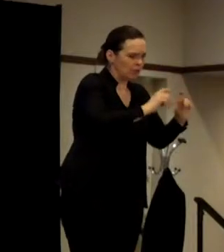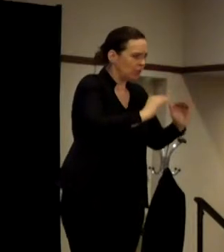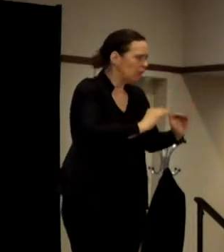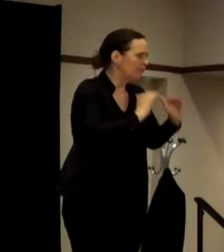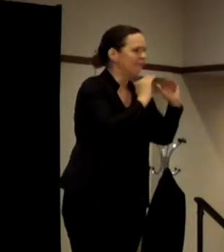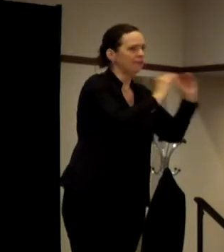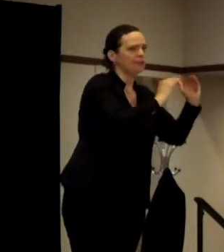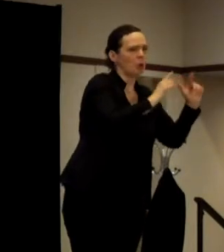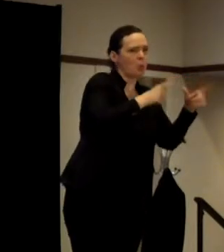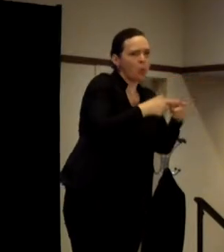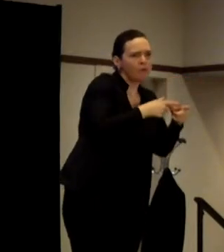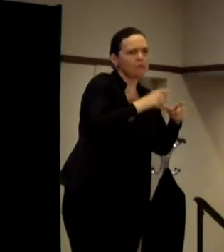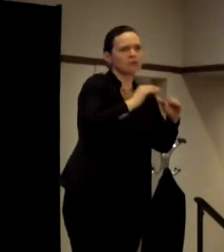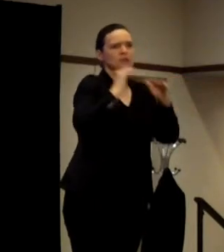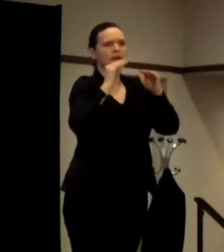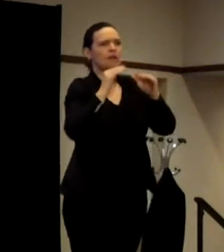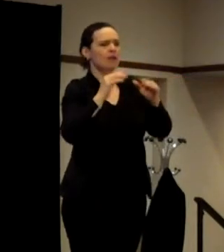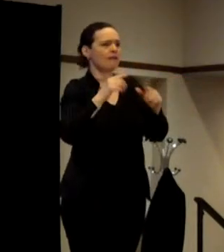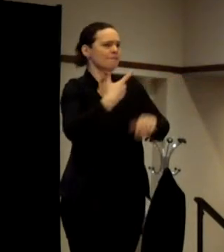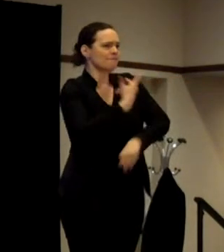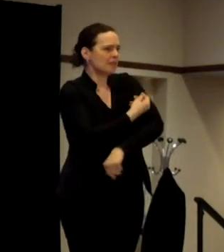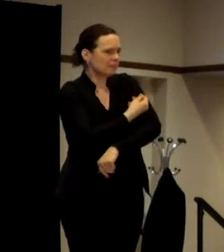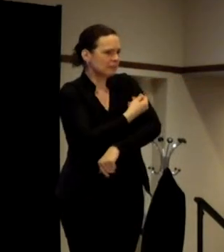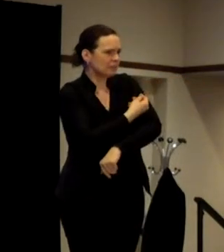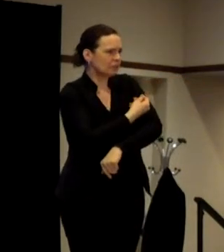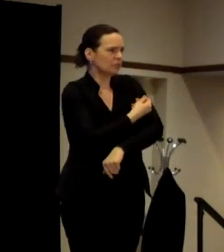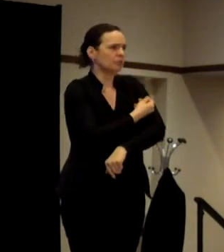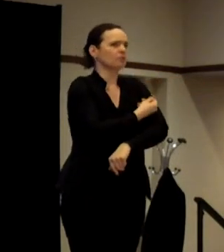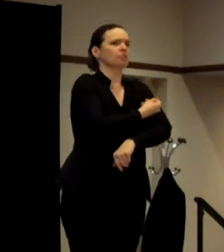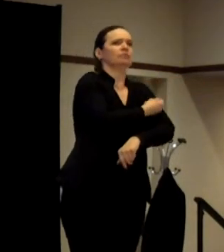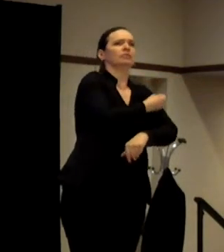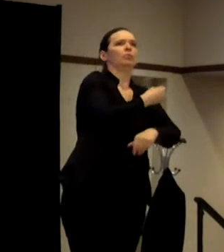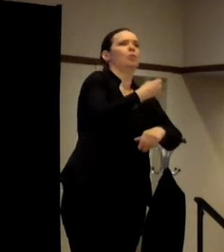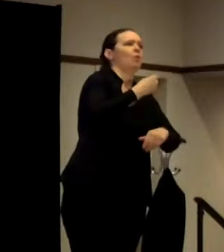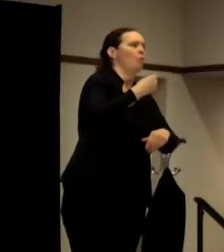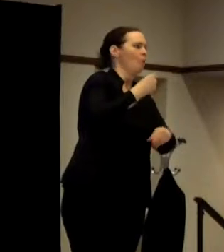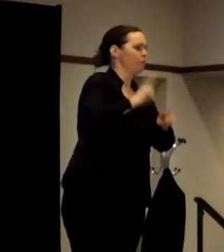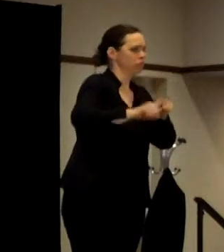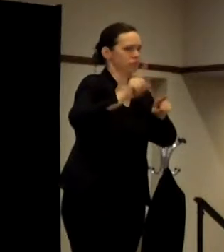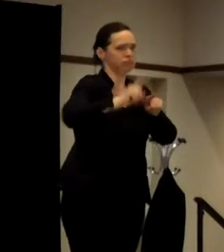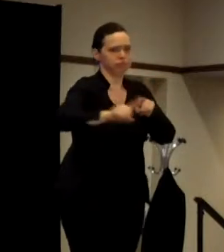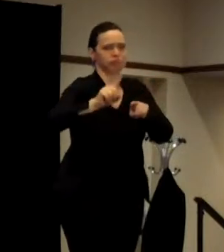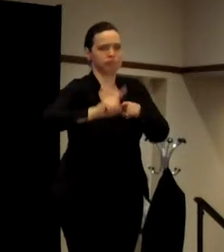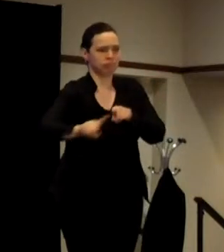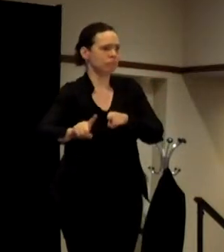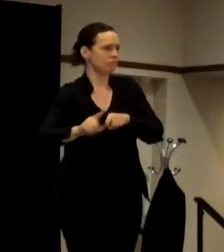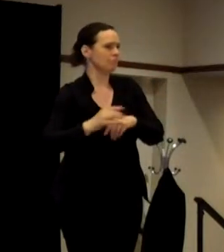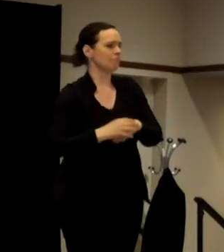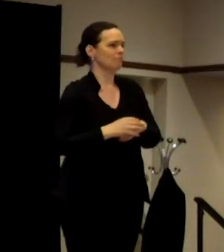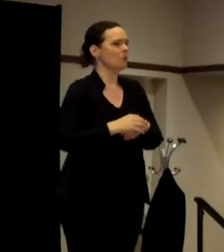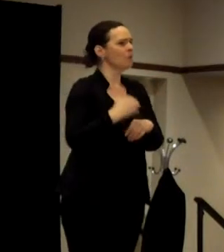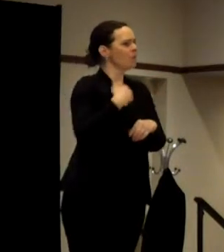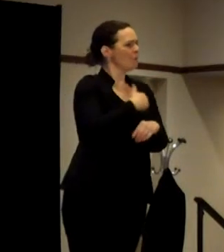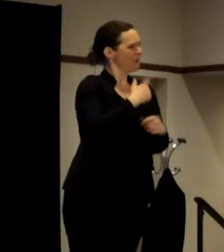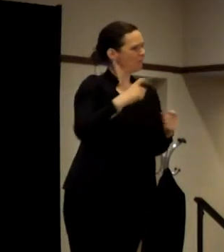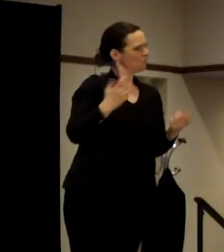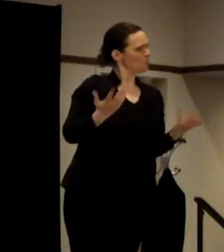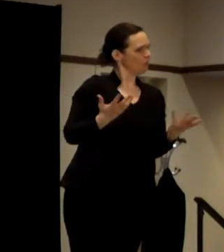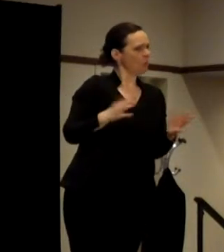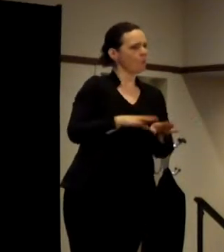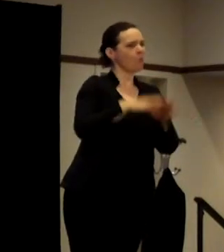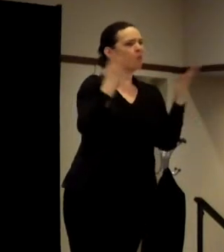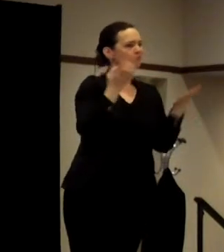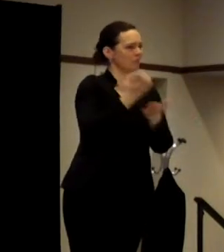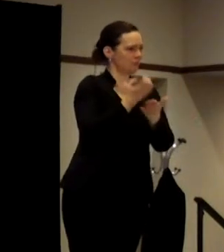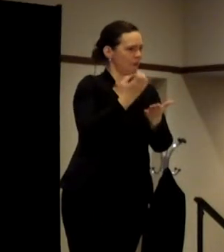developing economic development opportunities. As we know, the best way out of poverty is a job. So we have